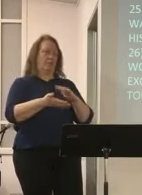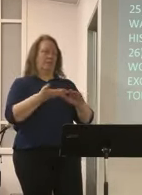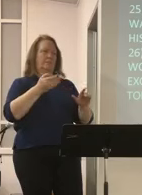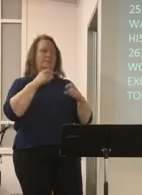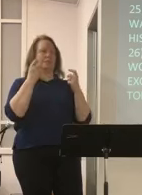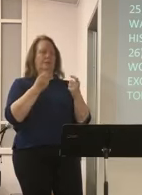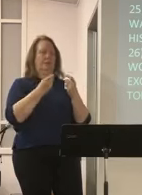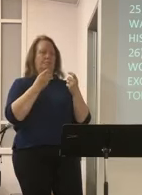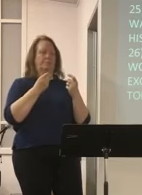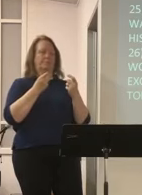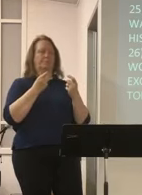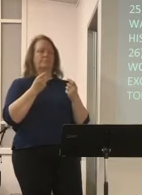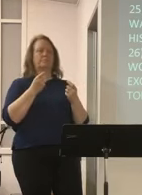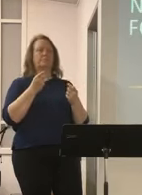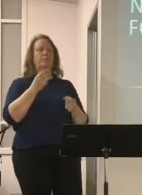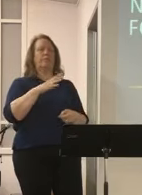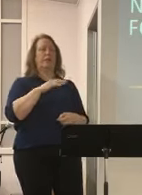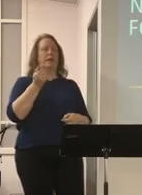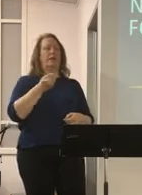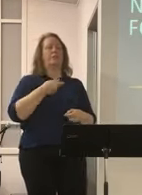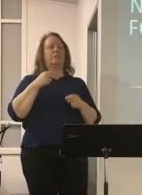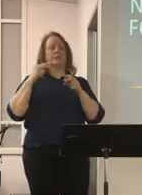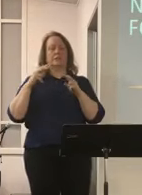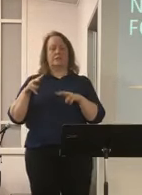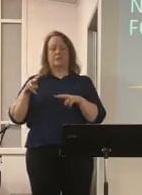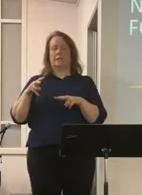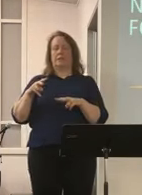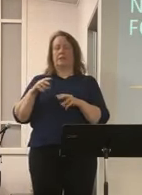sins. And what we see here is that